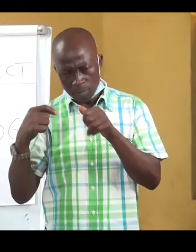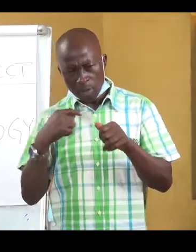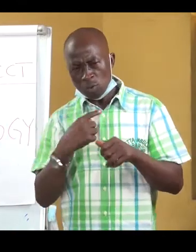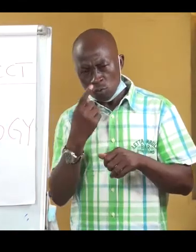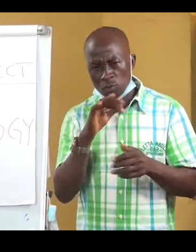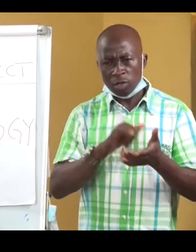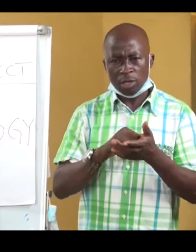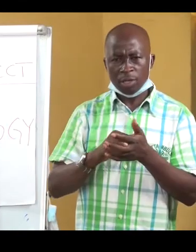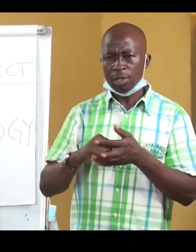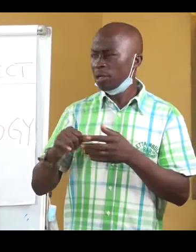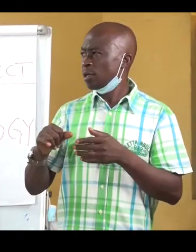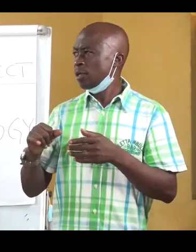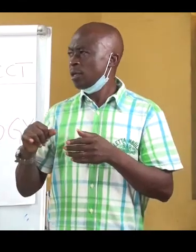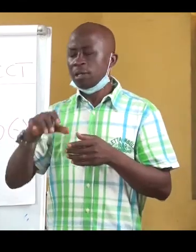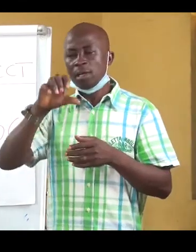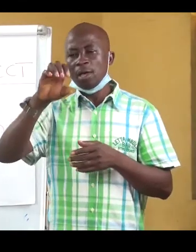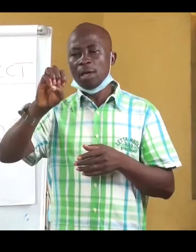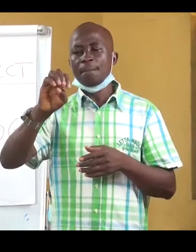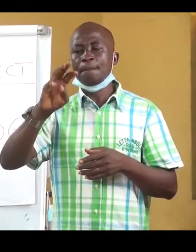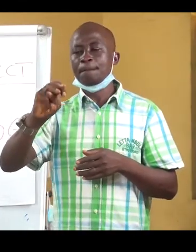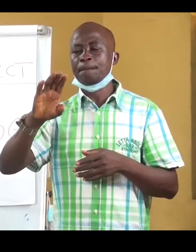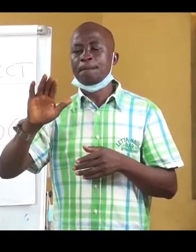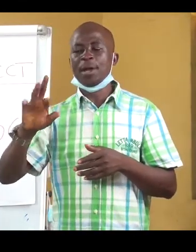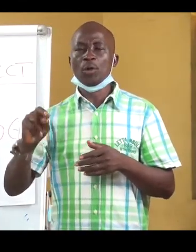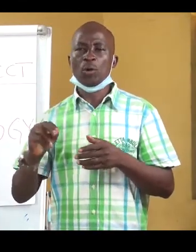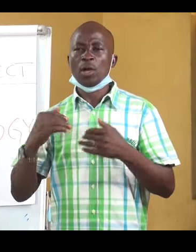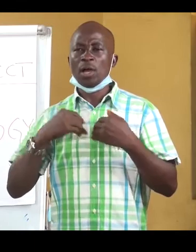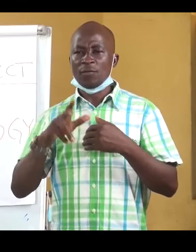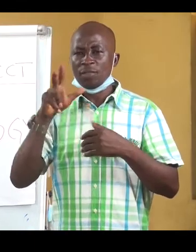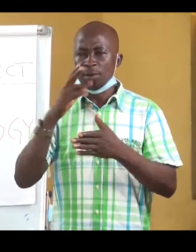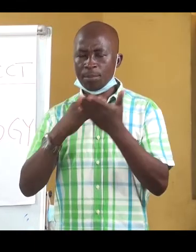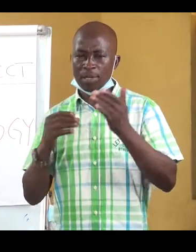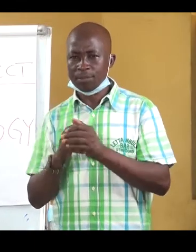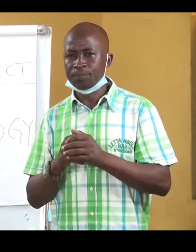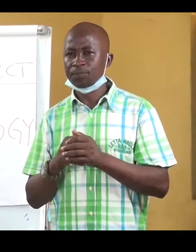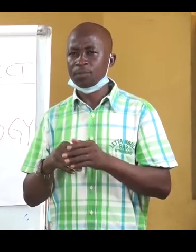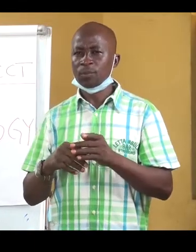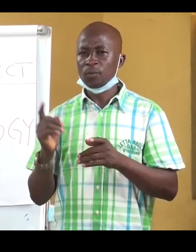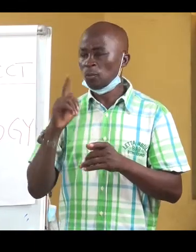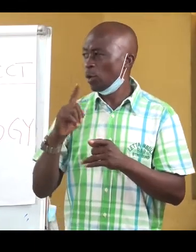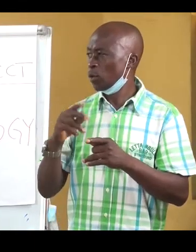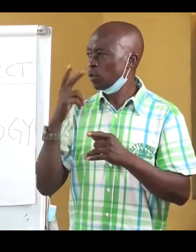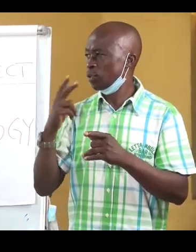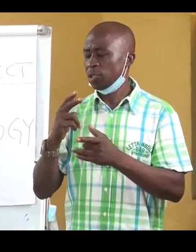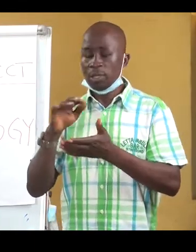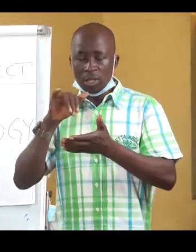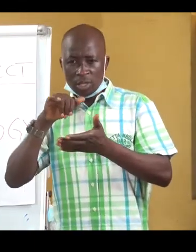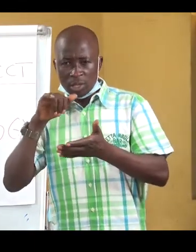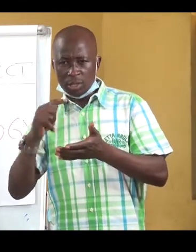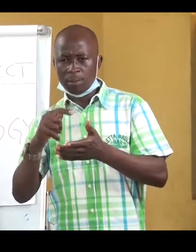plumule, the radicle, and the cotyledon. So that cotyledon is the seed leaf that will come out immediately the